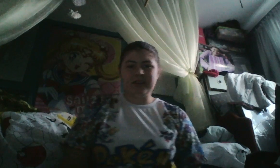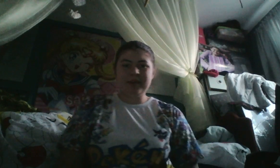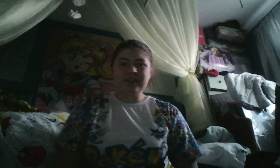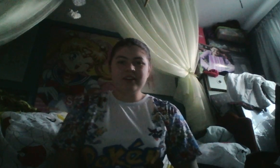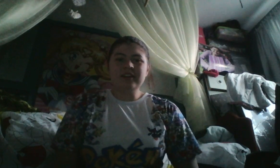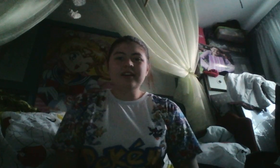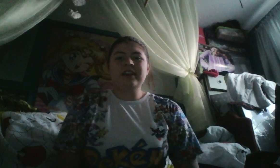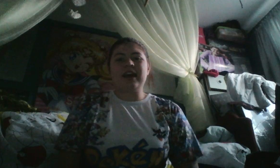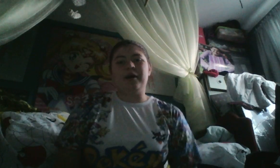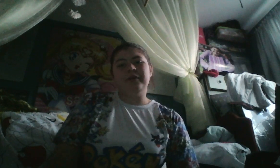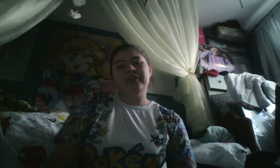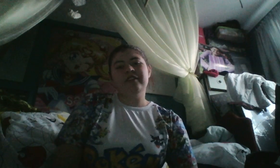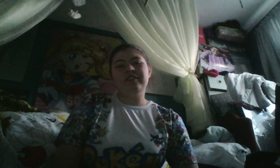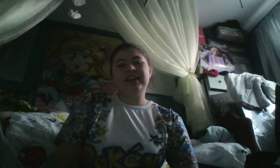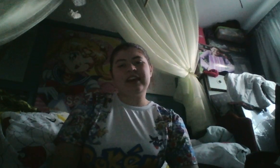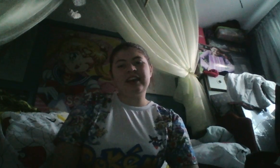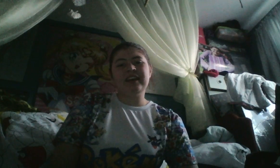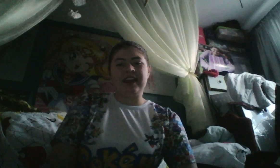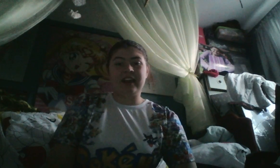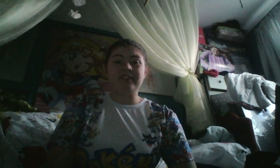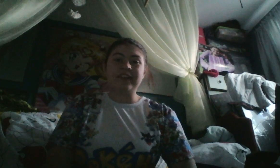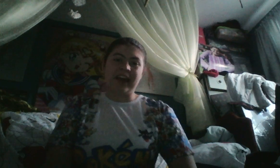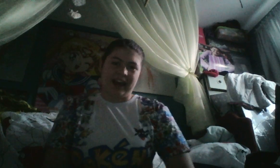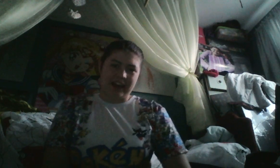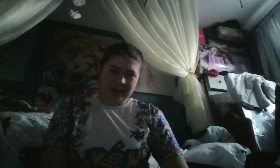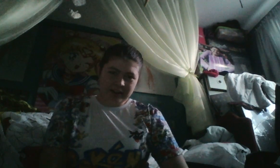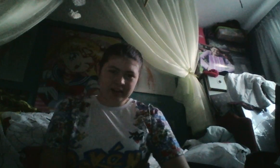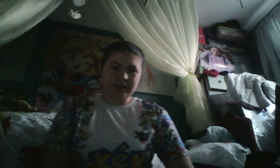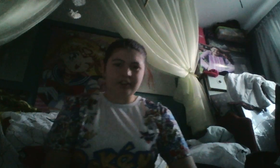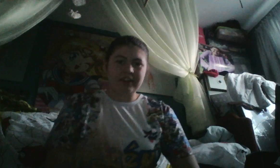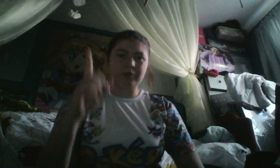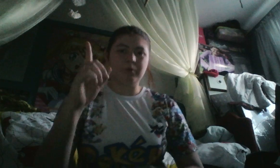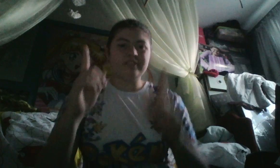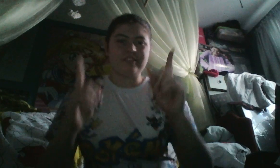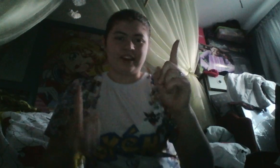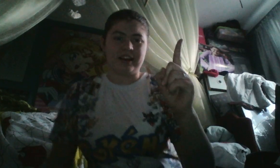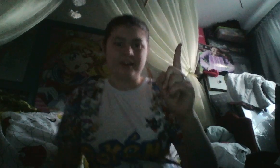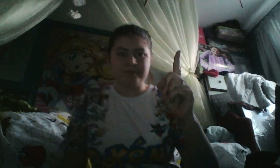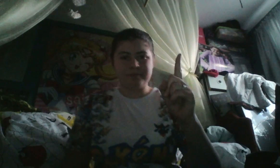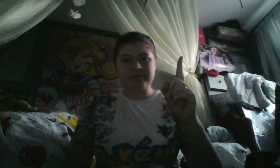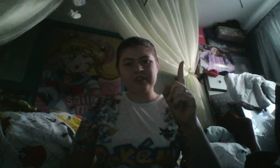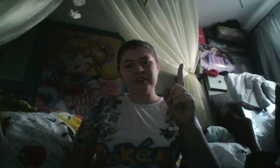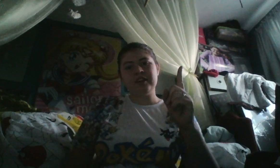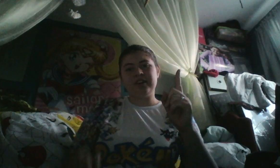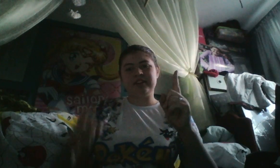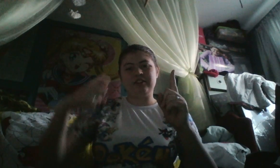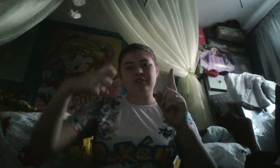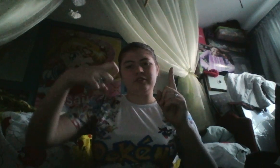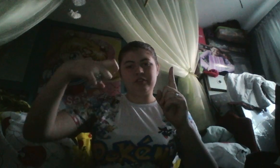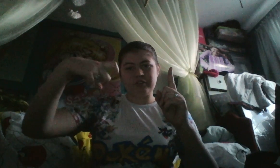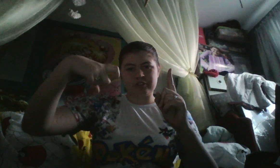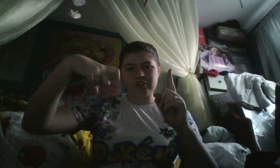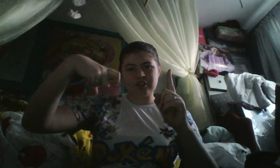me? Now, for the kicking king of the K, you take one finger, and then you cross